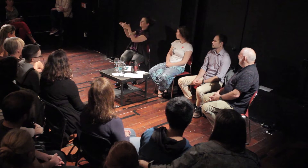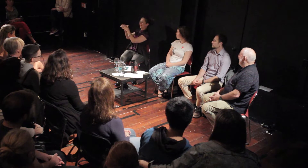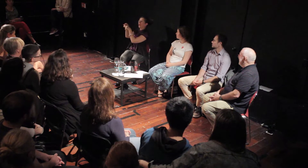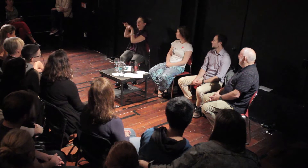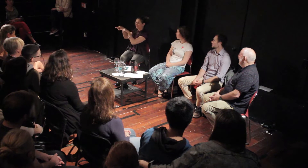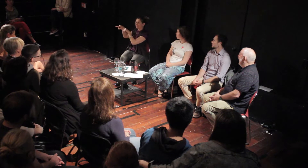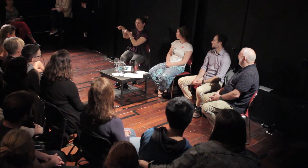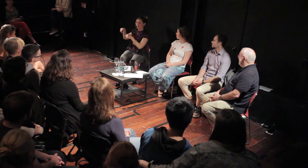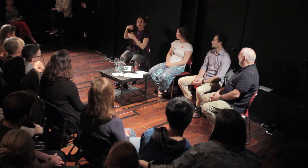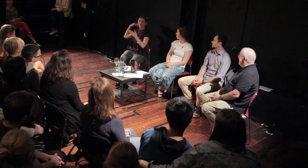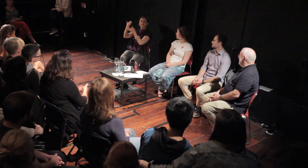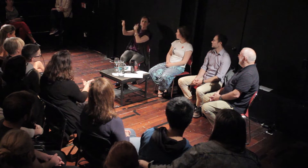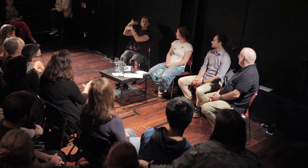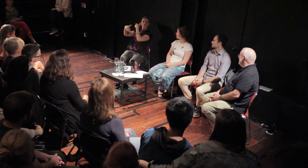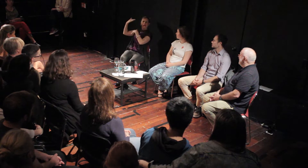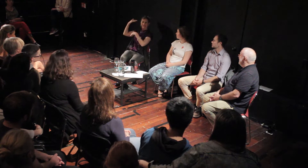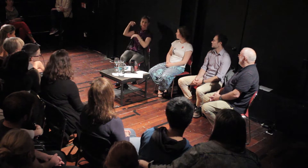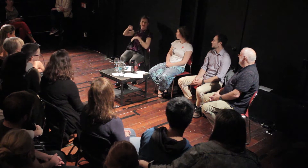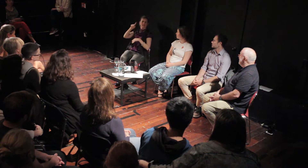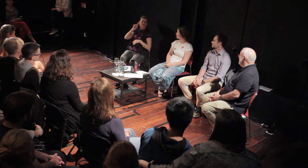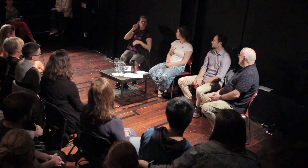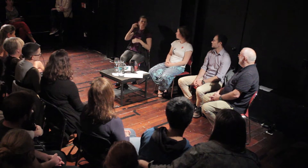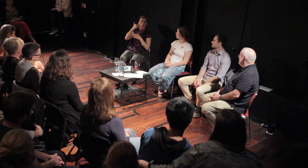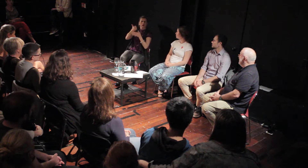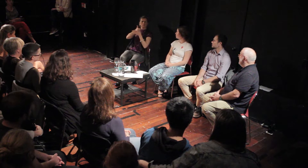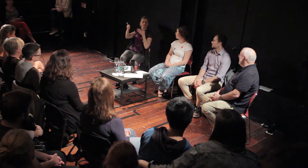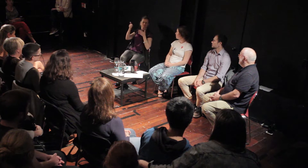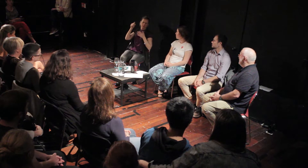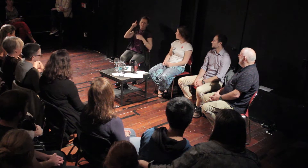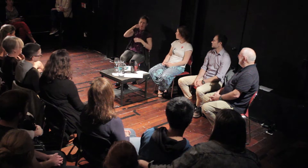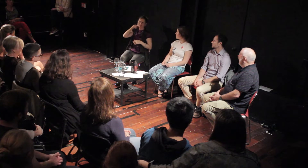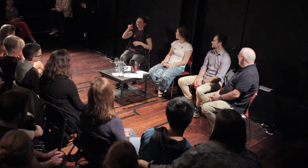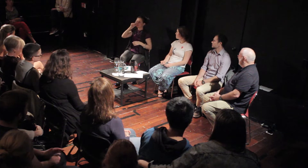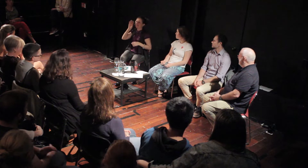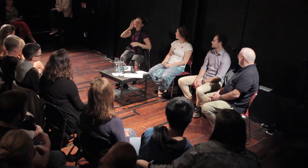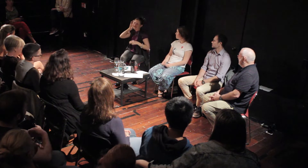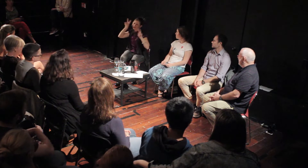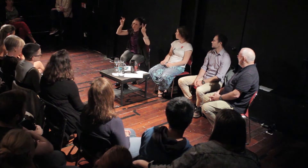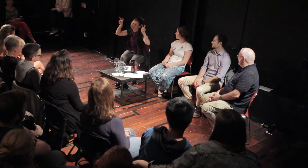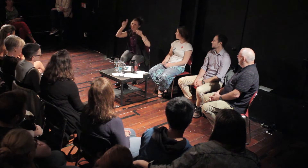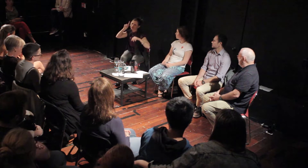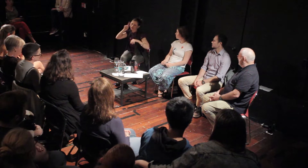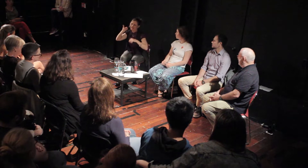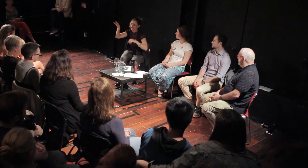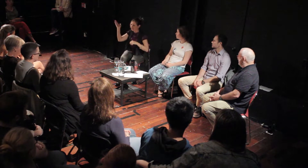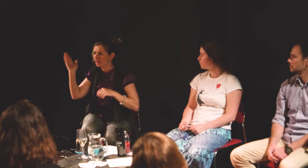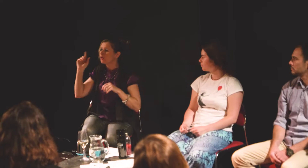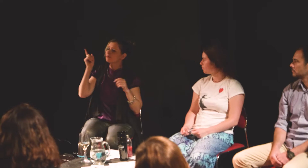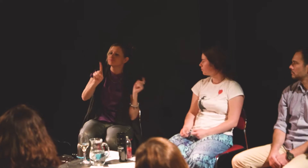So historically, this is an event put together by the Watercooler, and historically